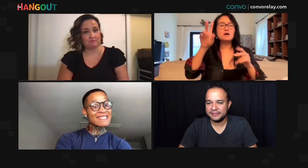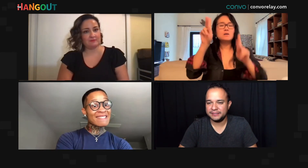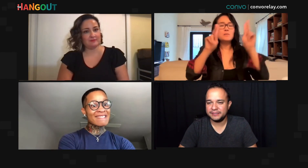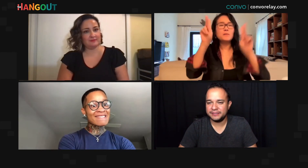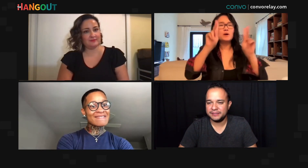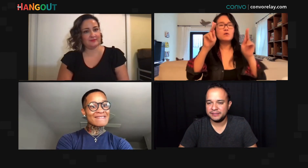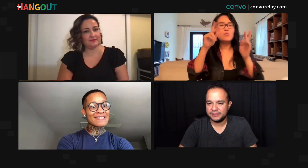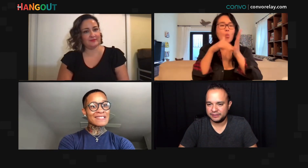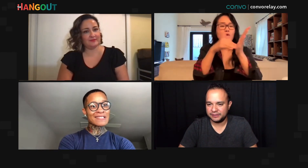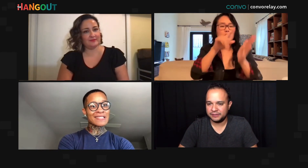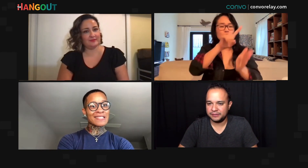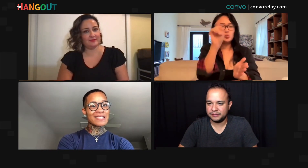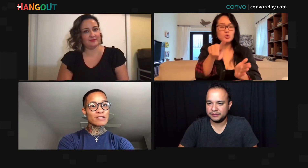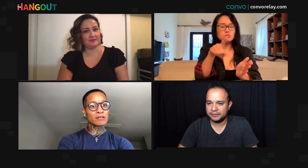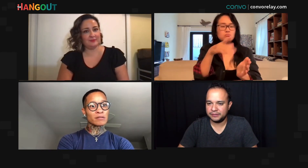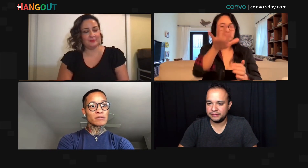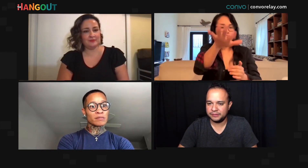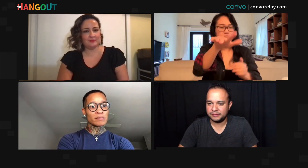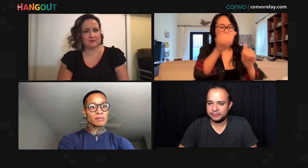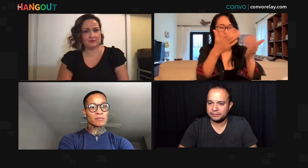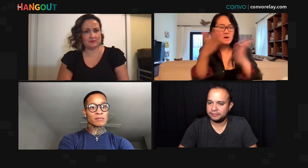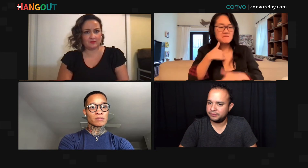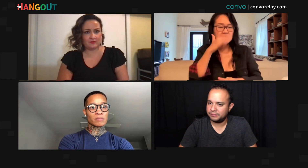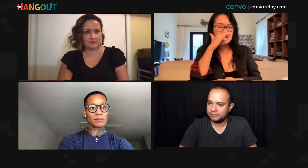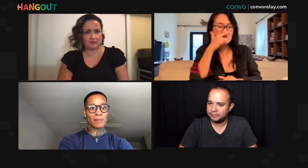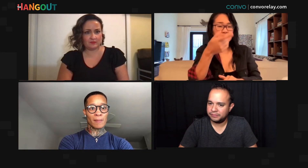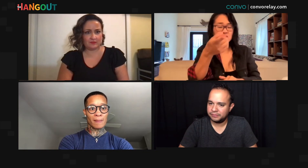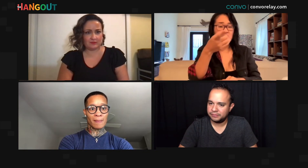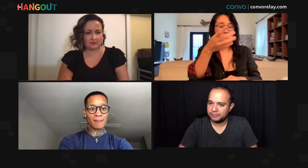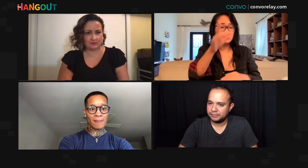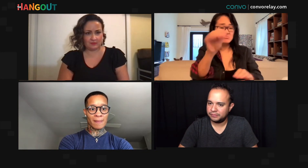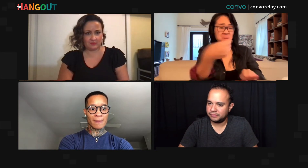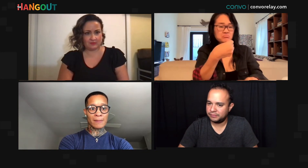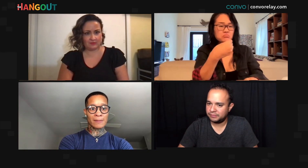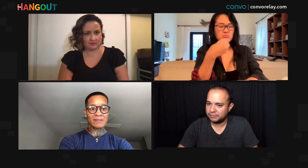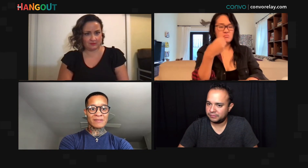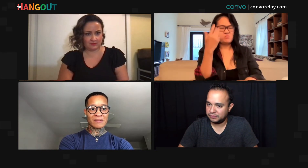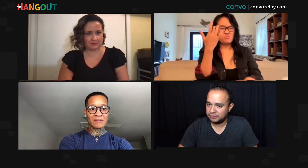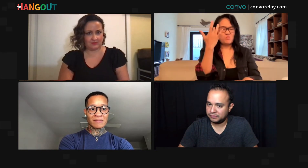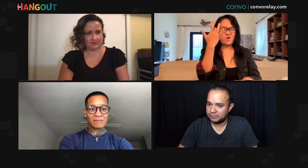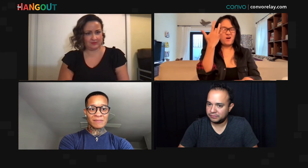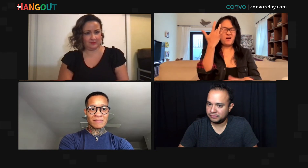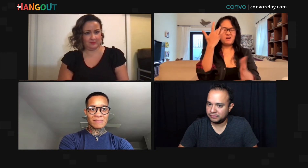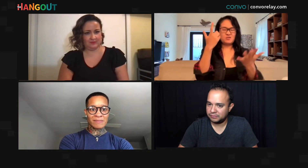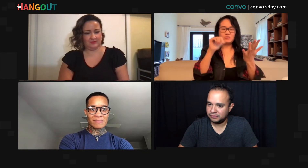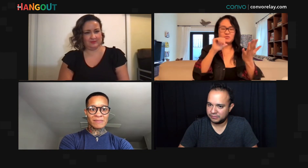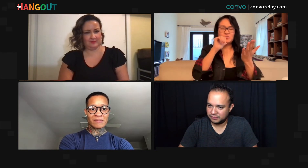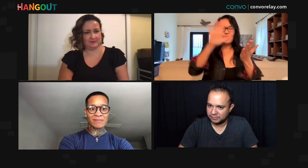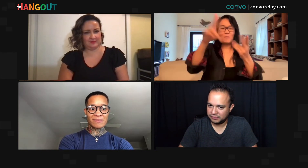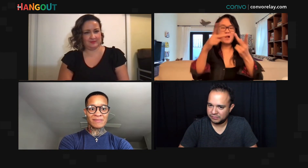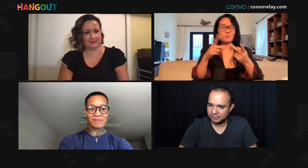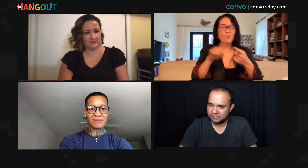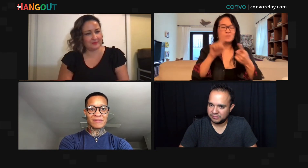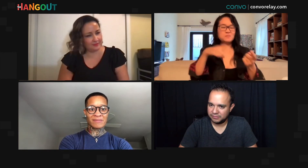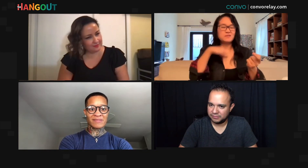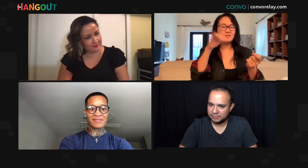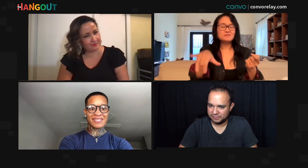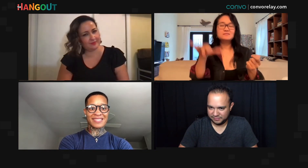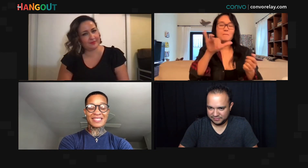Before with my wife, we have a son, but often people would question us and say, "Do you plan to have kids?" And I would respond like, "Why are you even